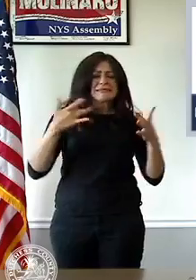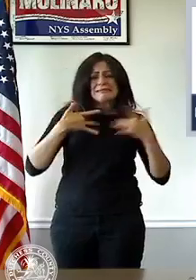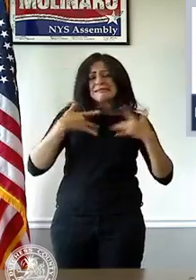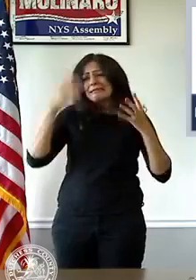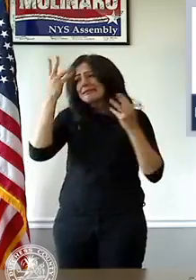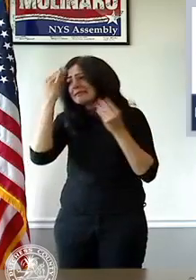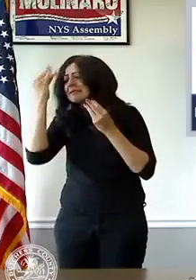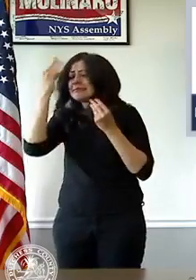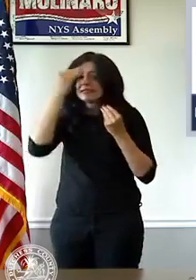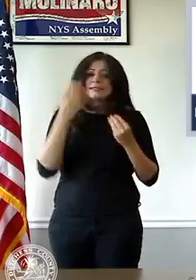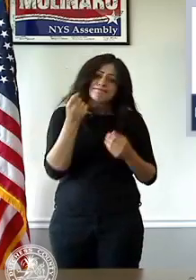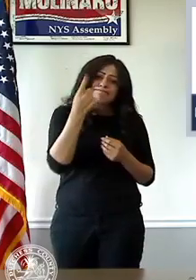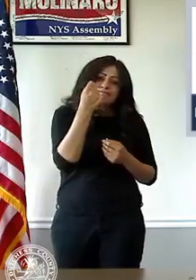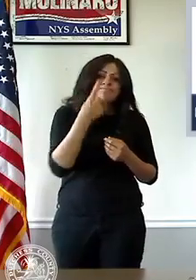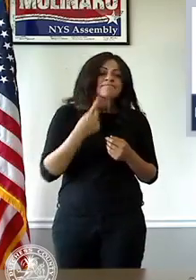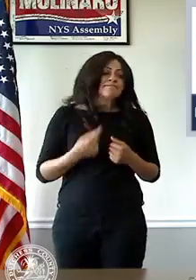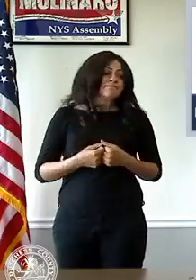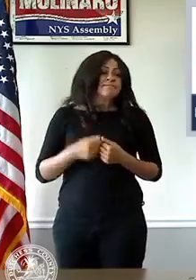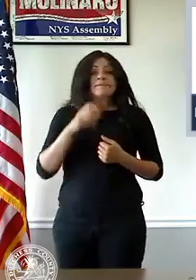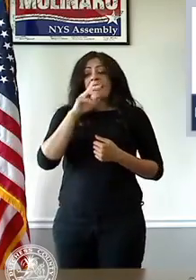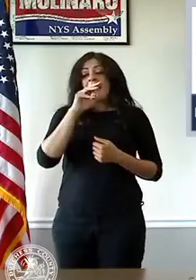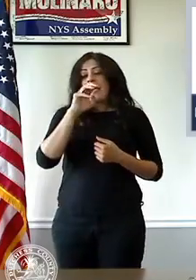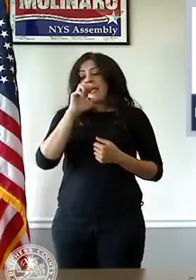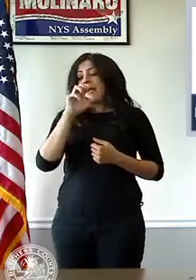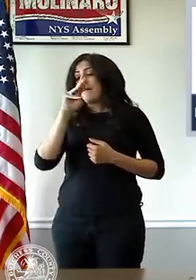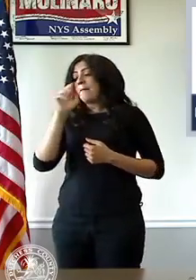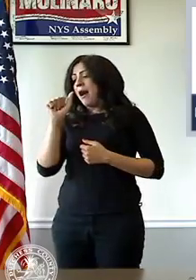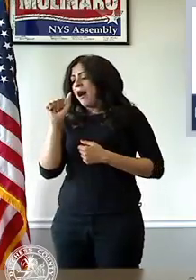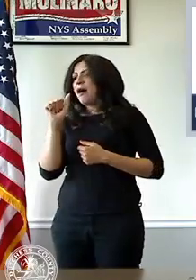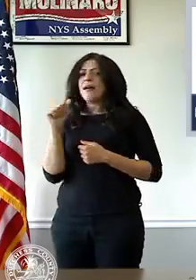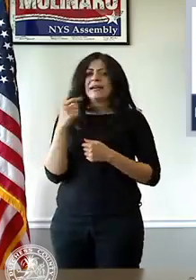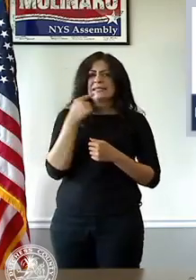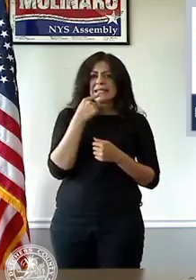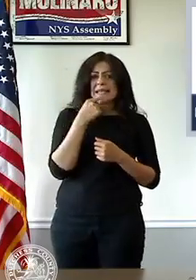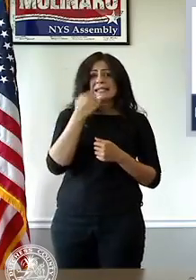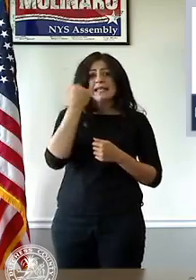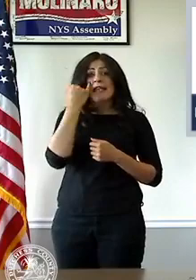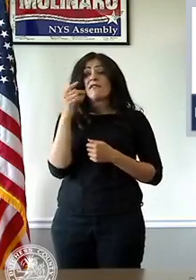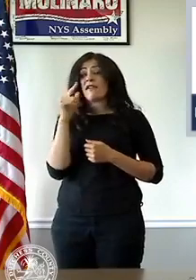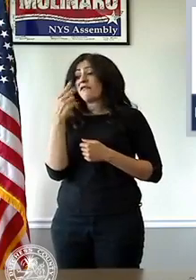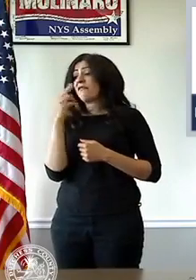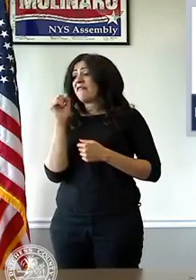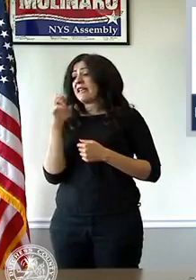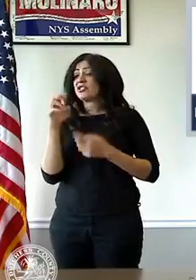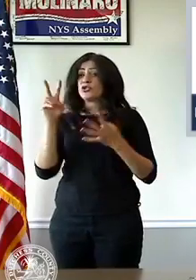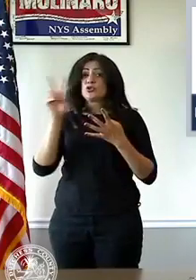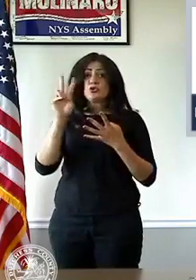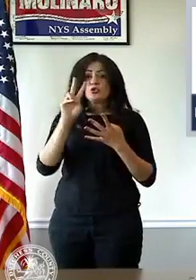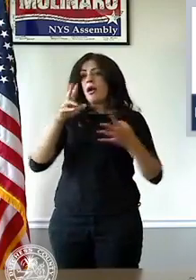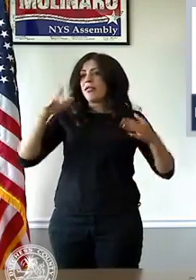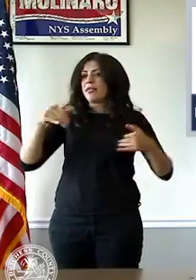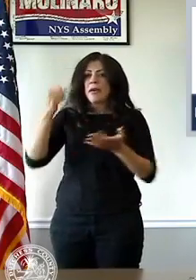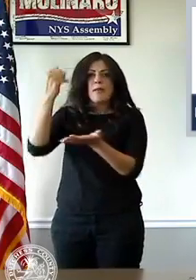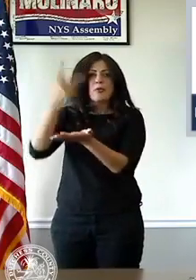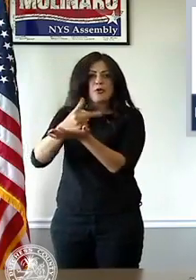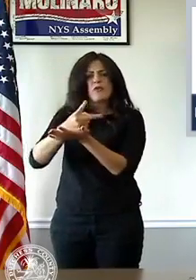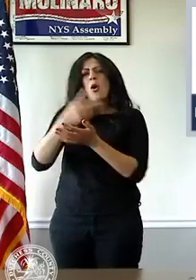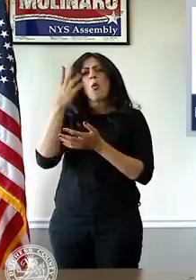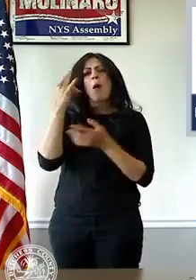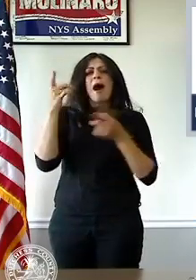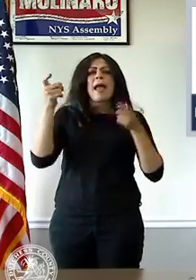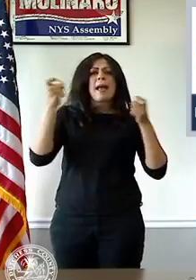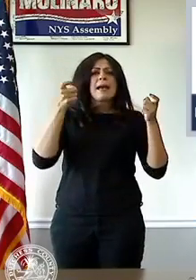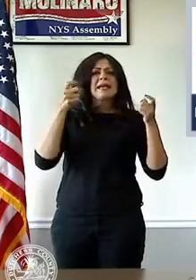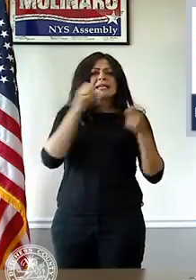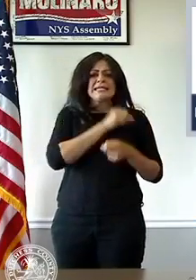have. Emma is asking, if Phase 2 hasn't been officially declared, why have administrative staff at DCC been asked